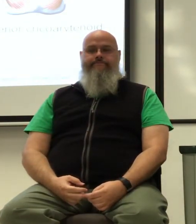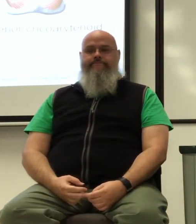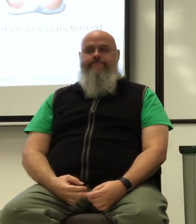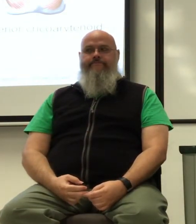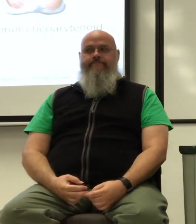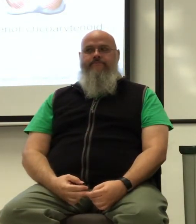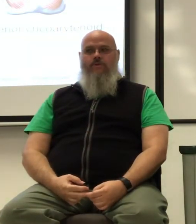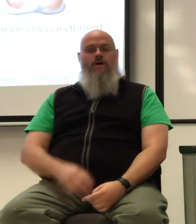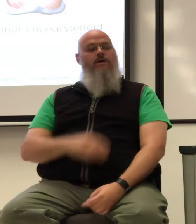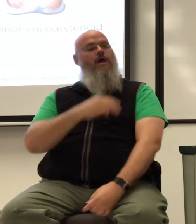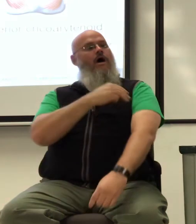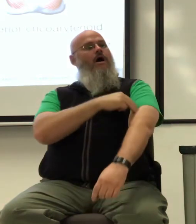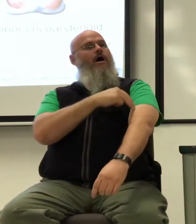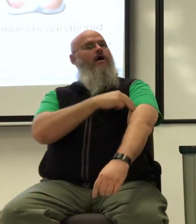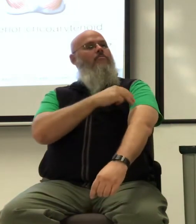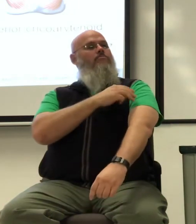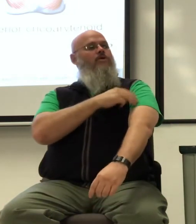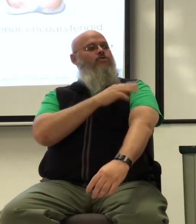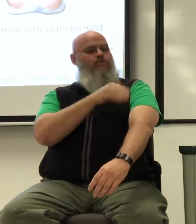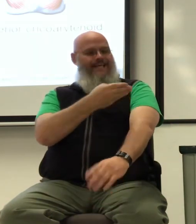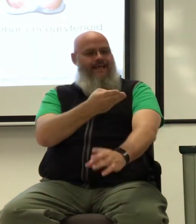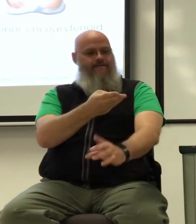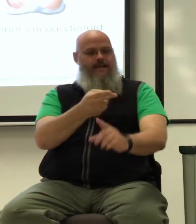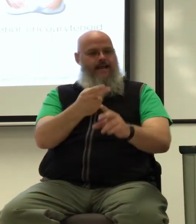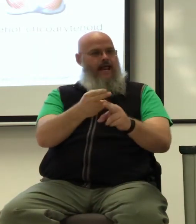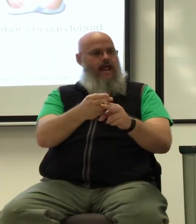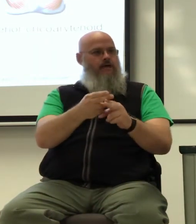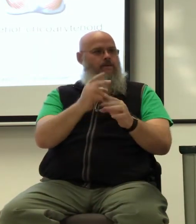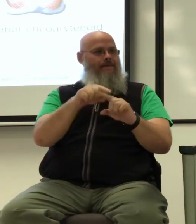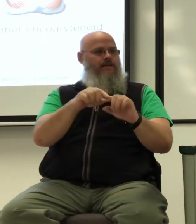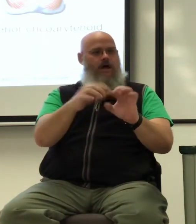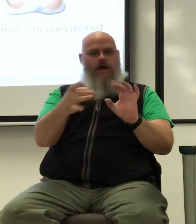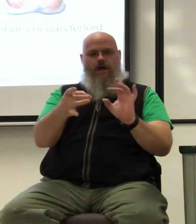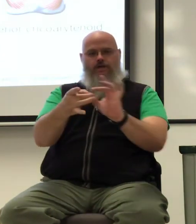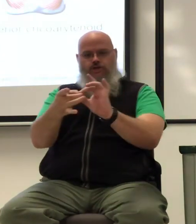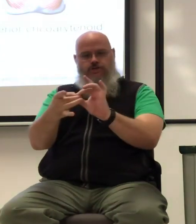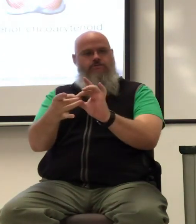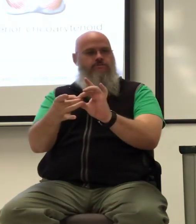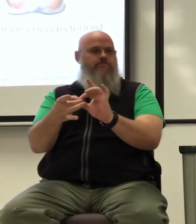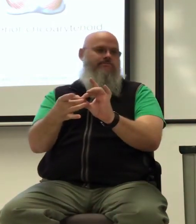These muscles are named for what they attach to, right? That's one way you can name the muscles.